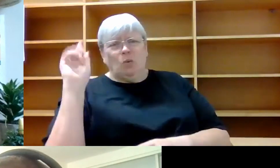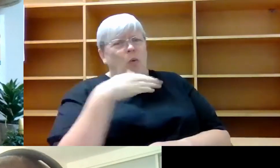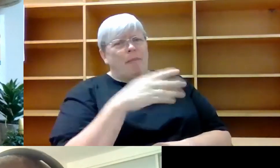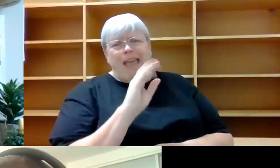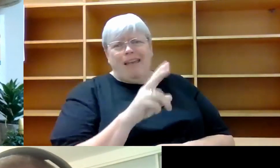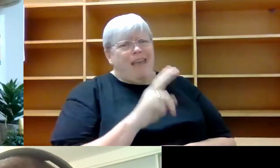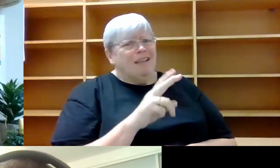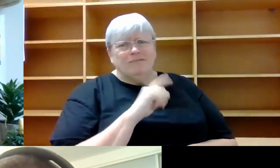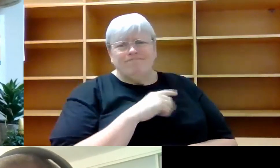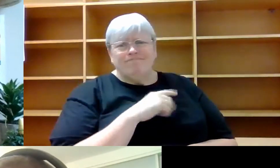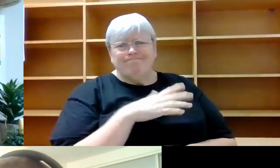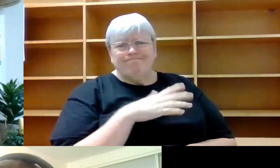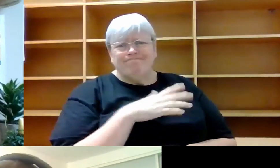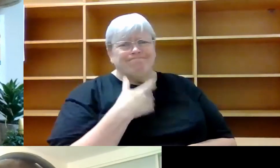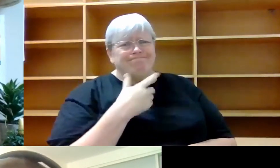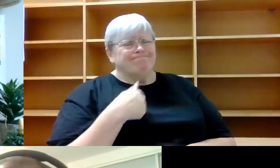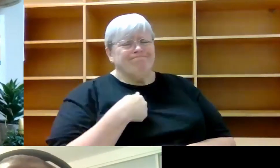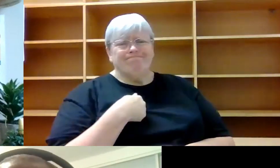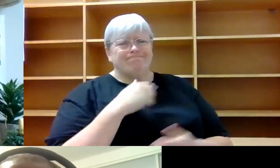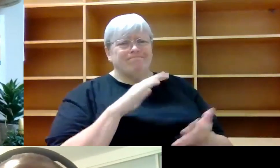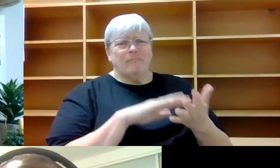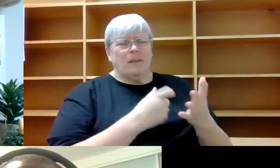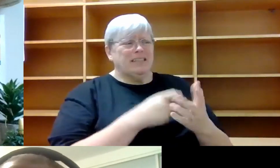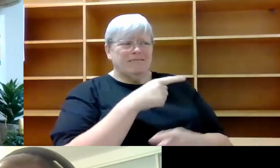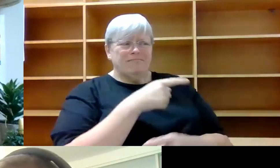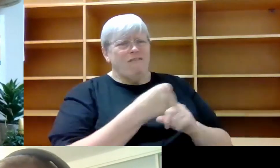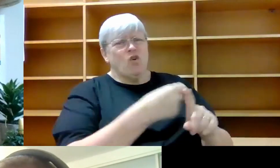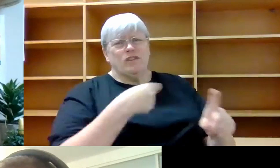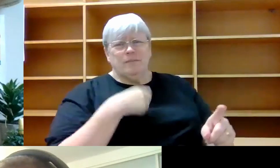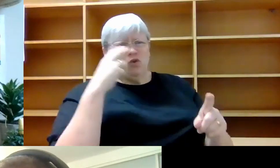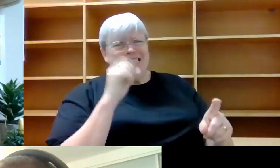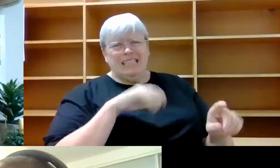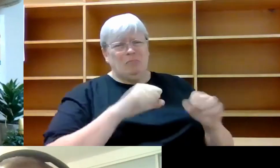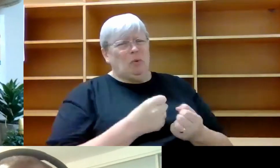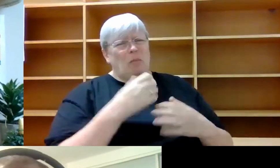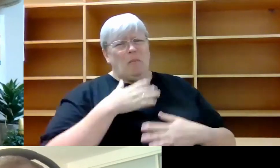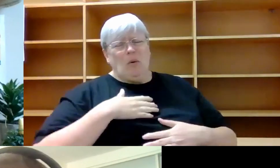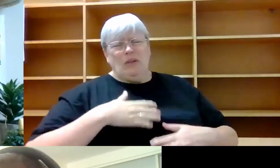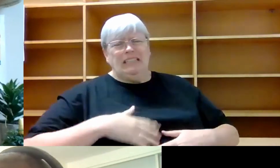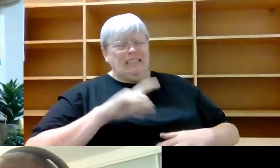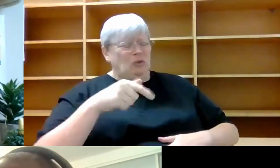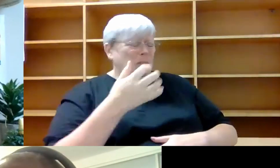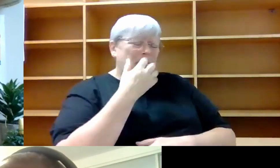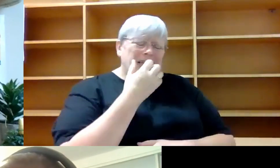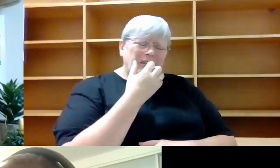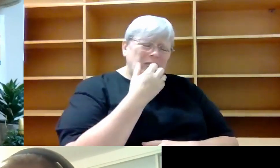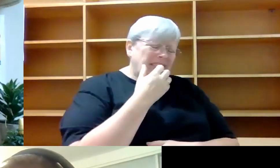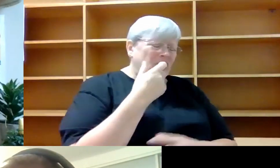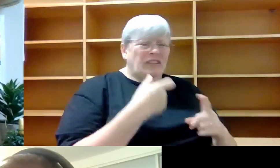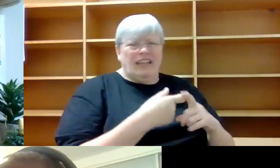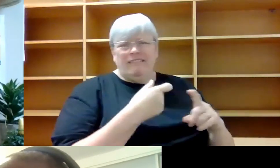I didn't want Mr. Massa to force me to view his broken body. I couldn't bear it to dig Keraton's